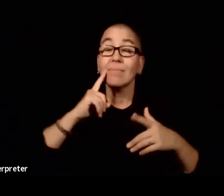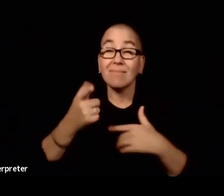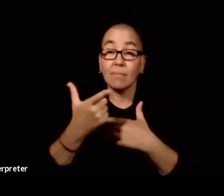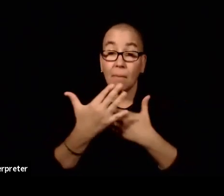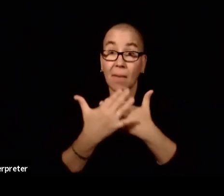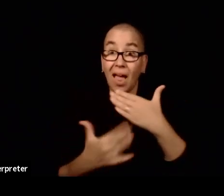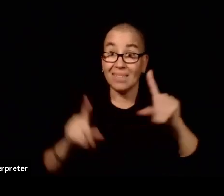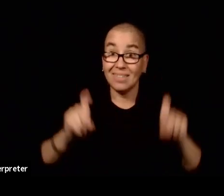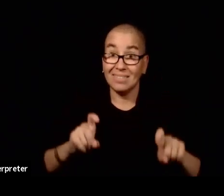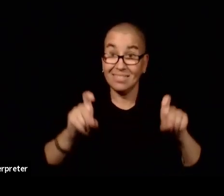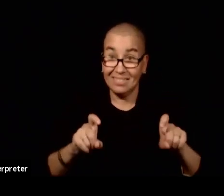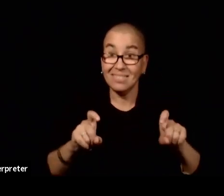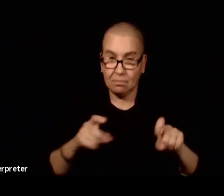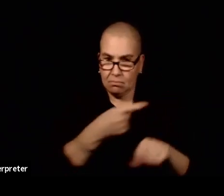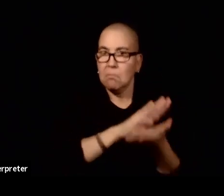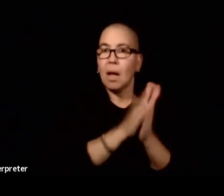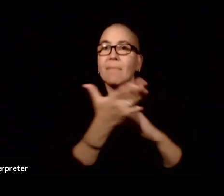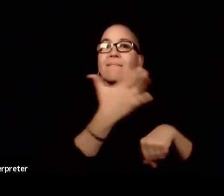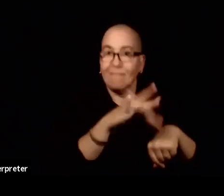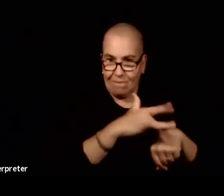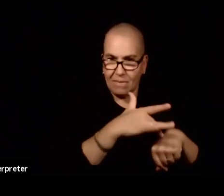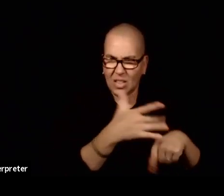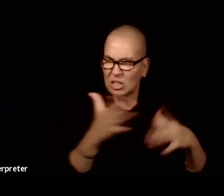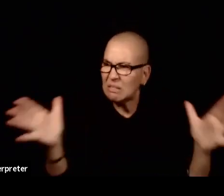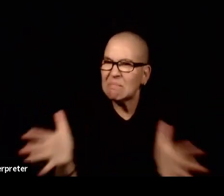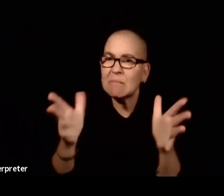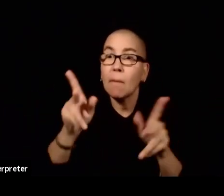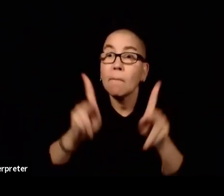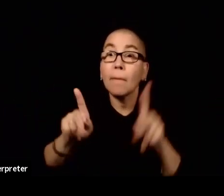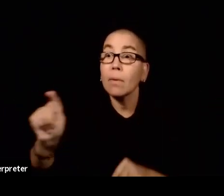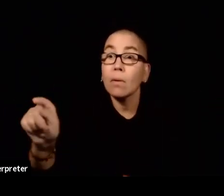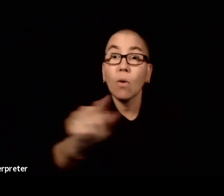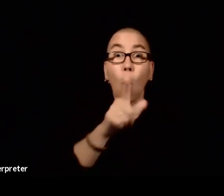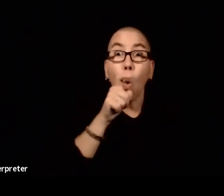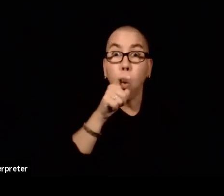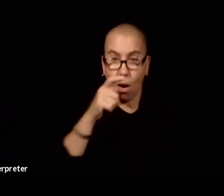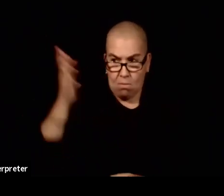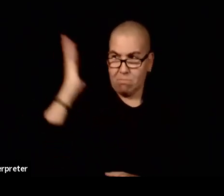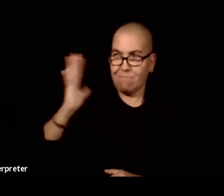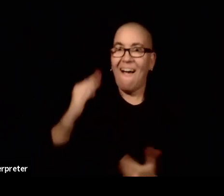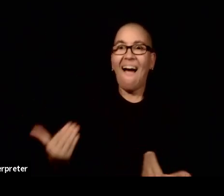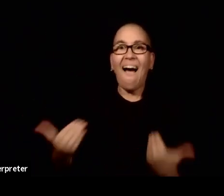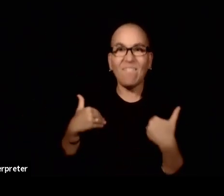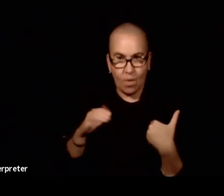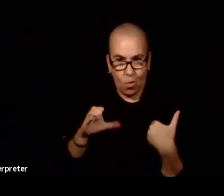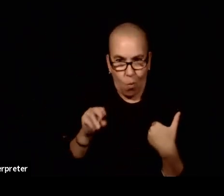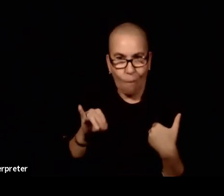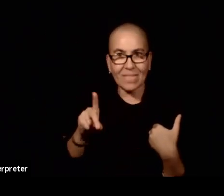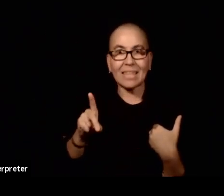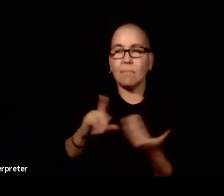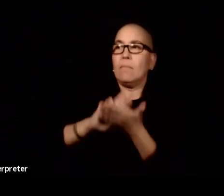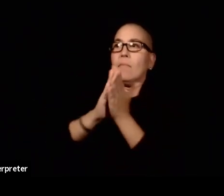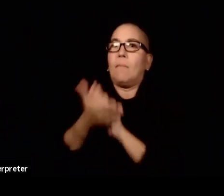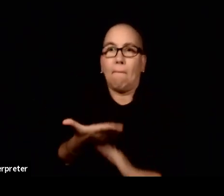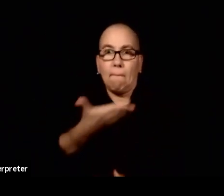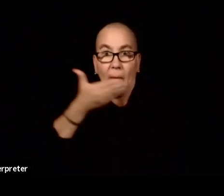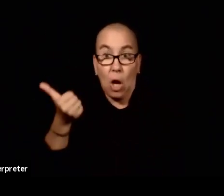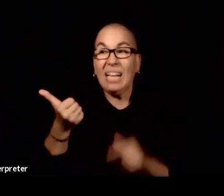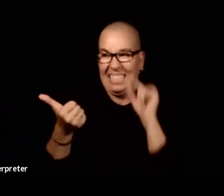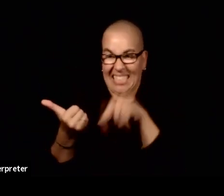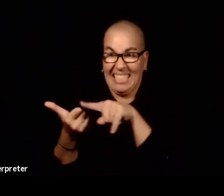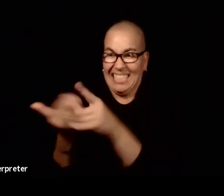virus and has recovered and has at least mounted an immune response. And also, we've worked to develop new tests like